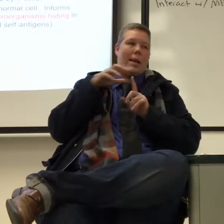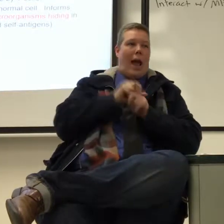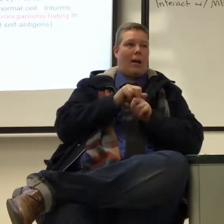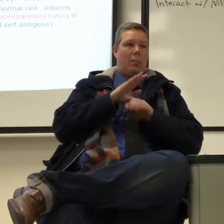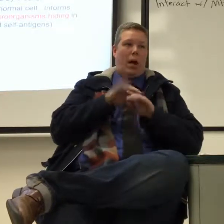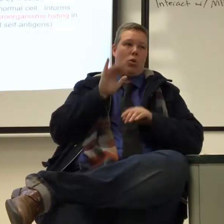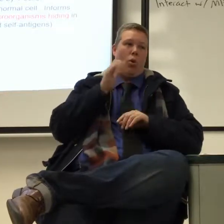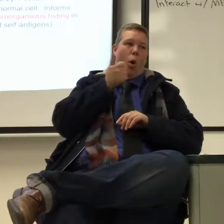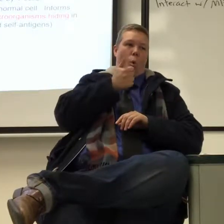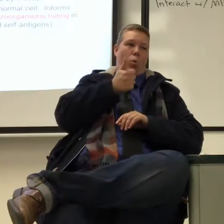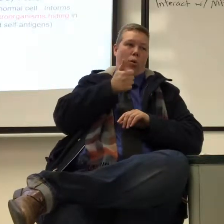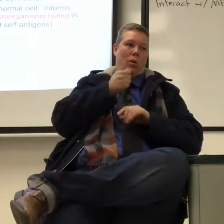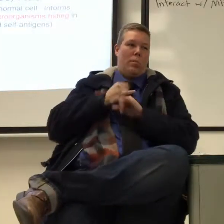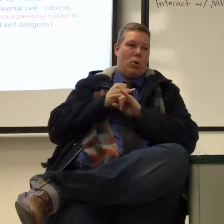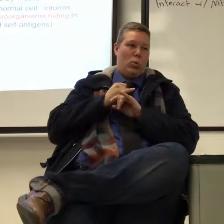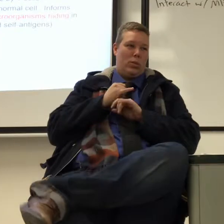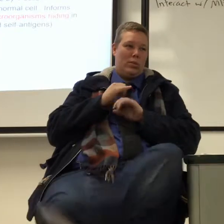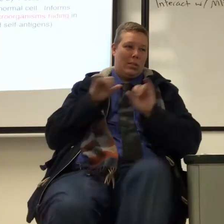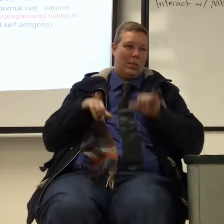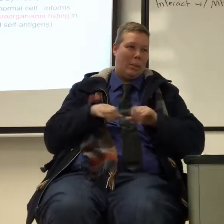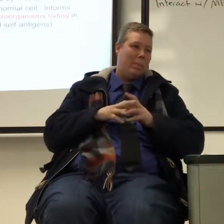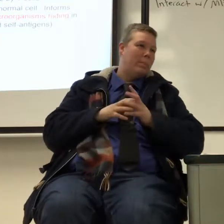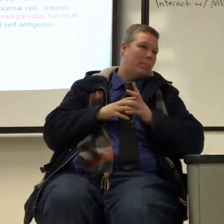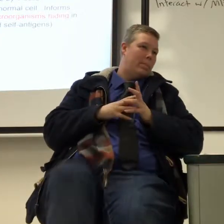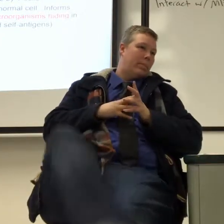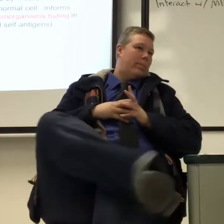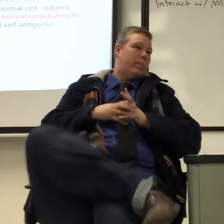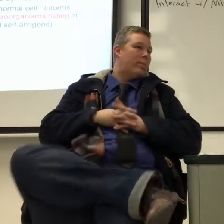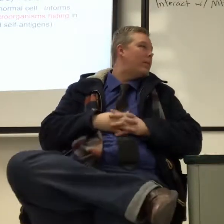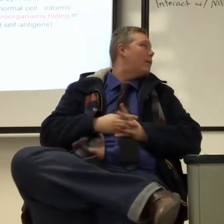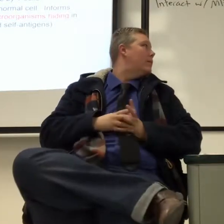system. Okay?